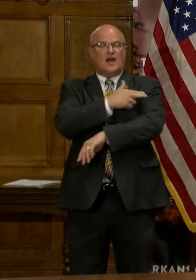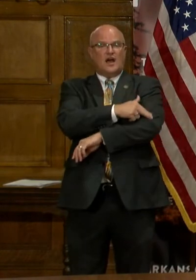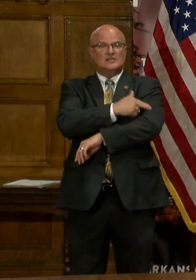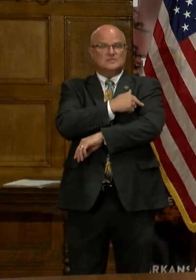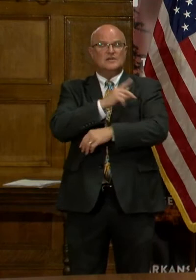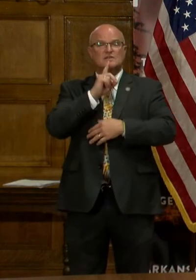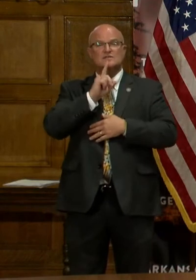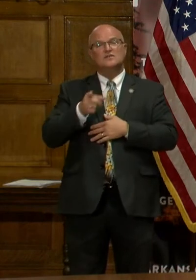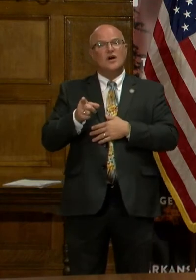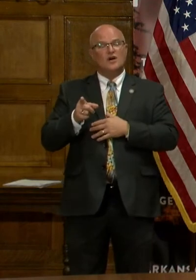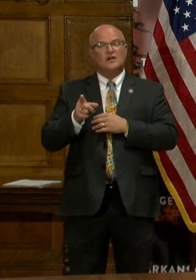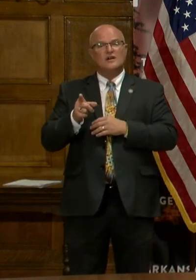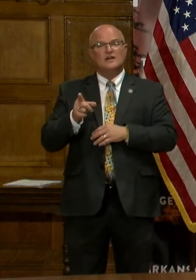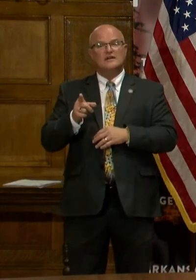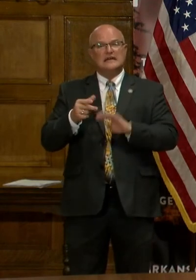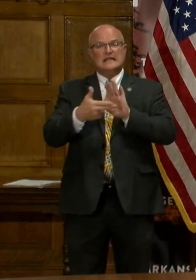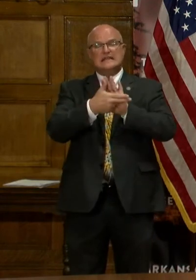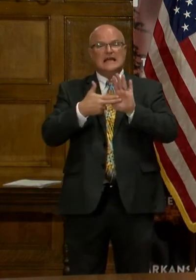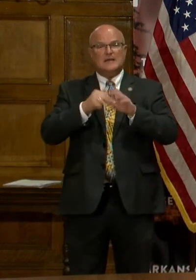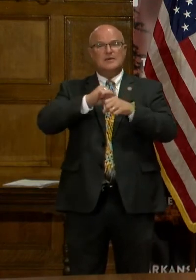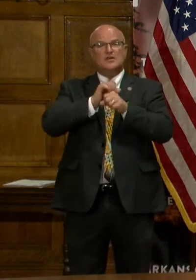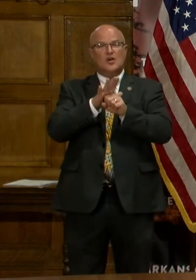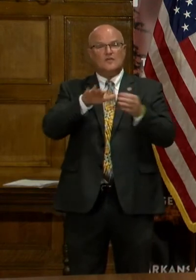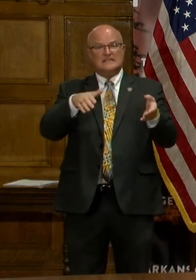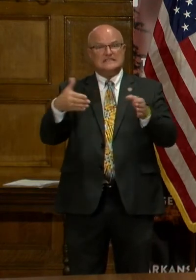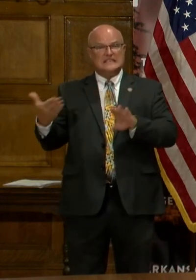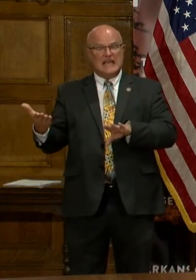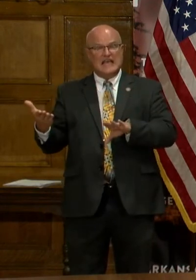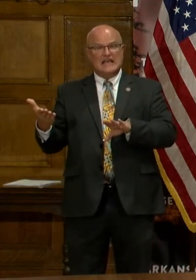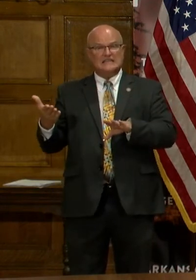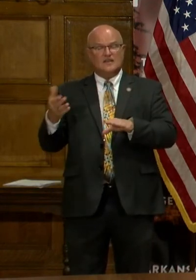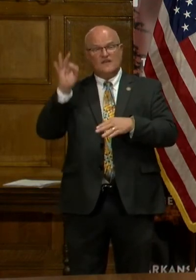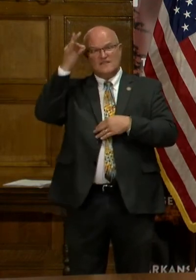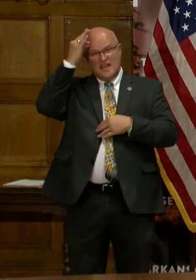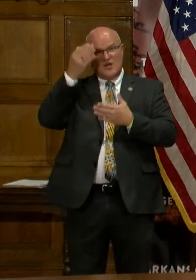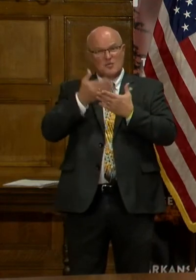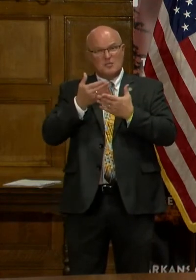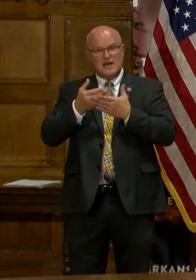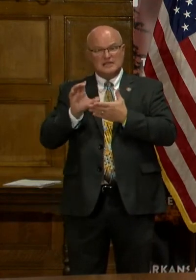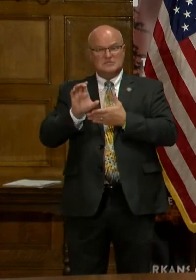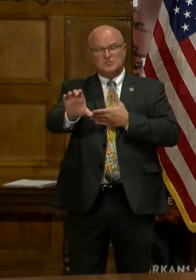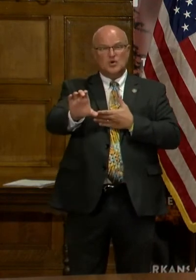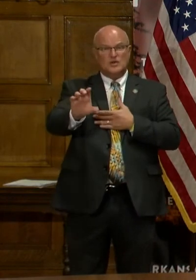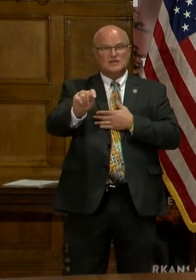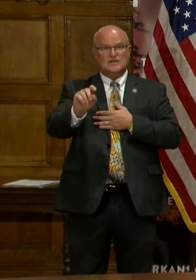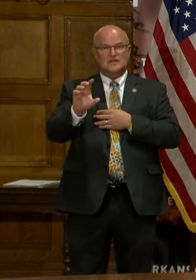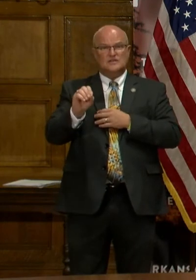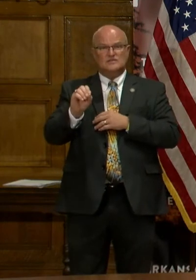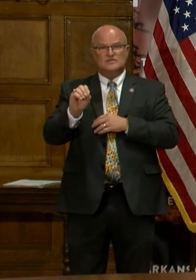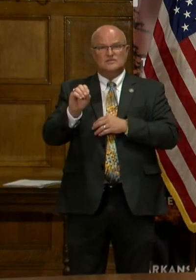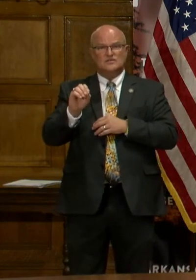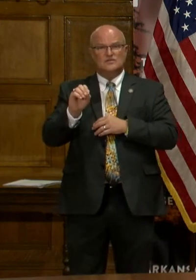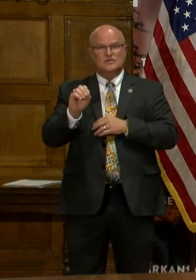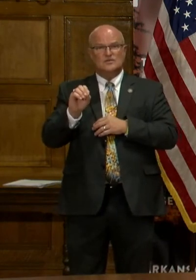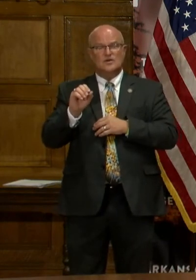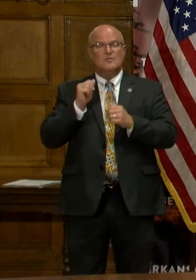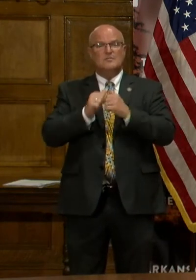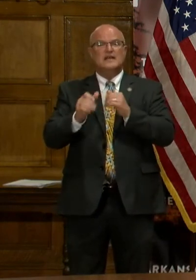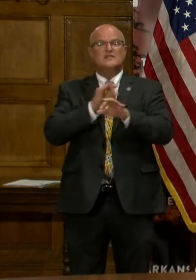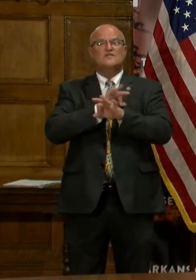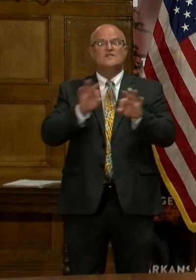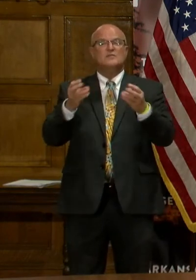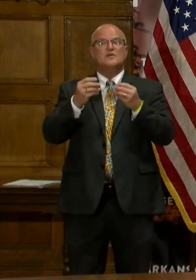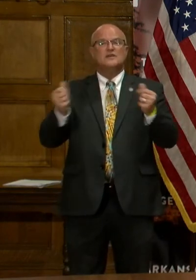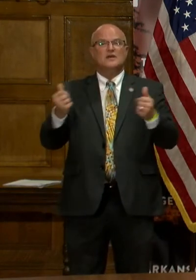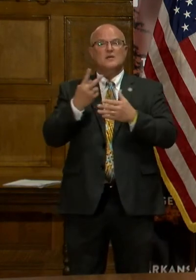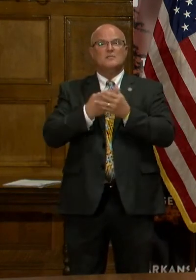hospitals are labeling COVID deaths for federal money. There's a big push to pass a freedom resolution that